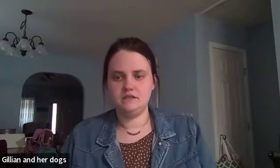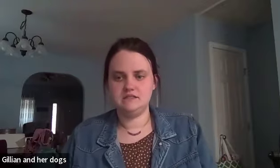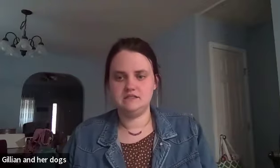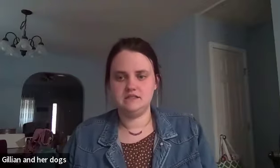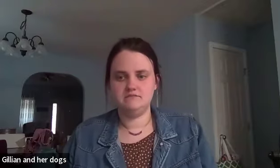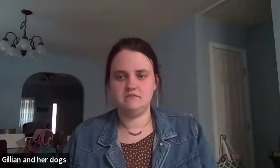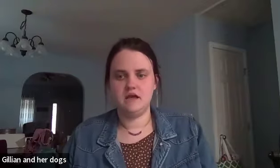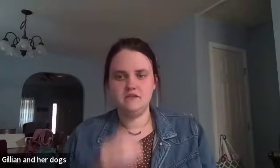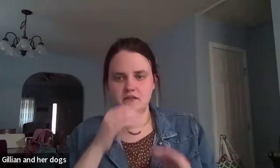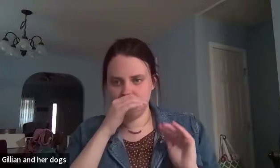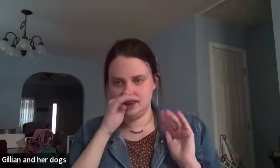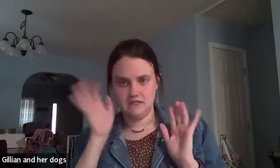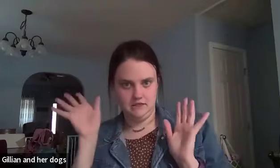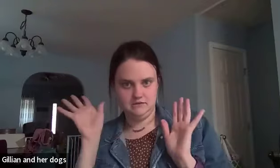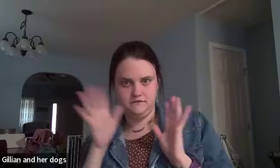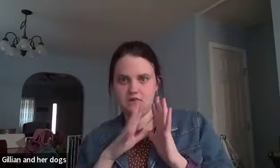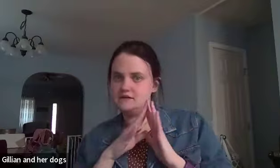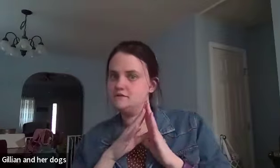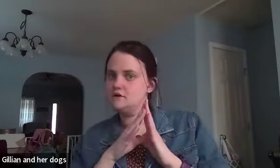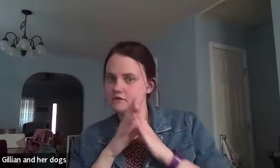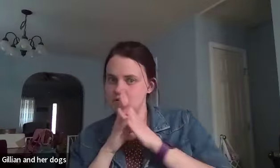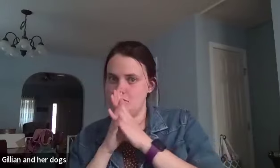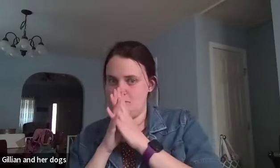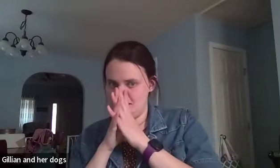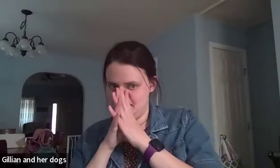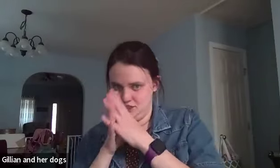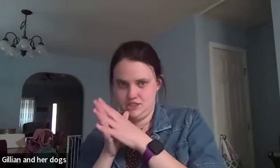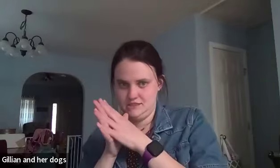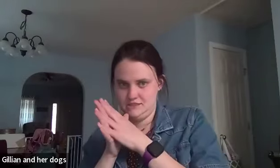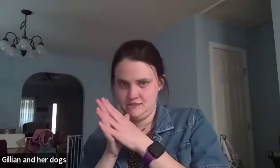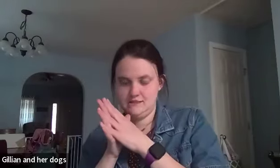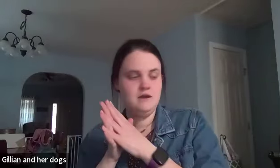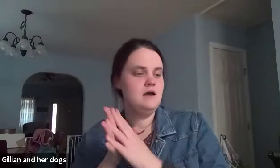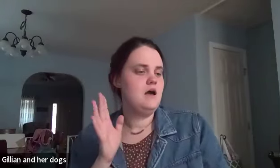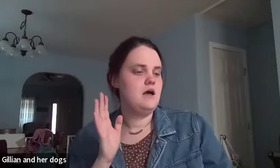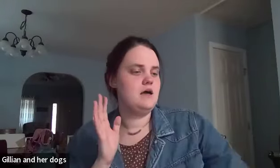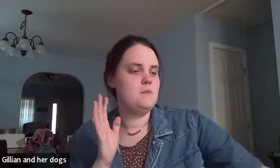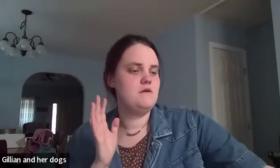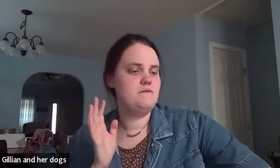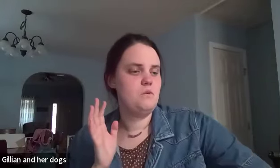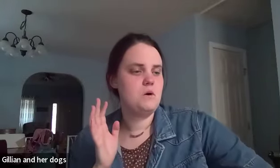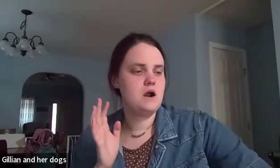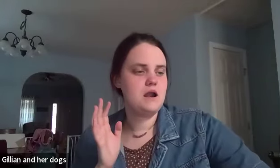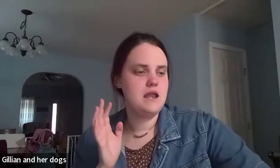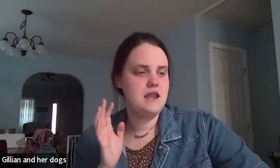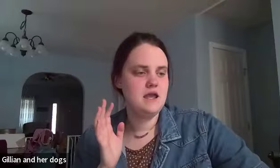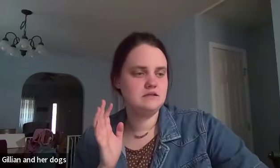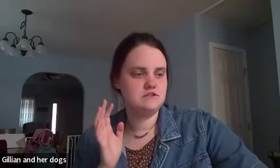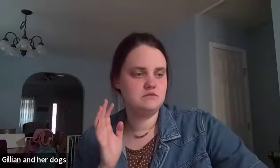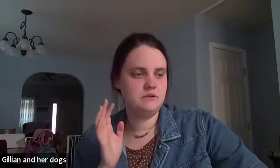Let's see. I think that's it. If you guys have no other questions, for next